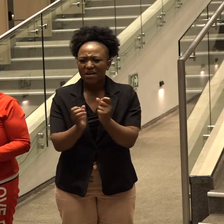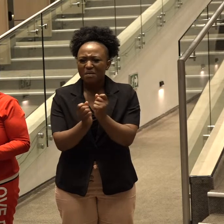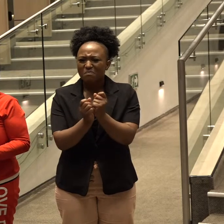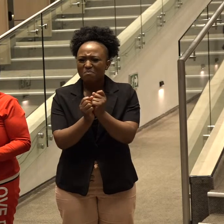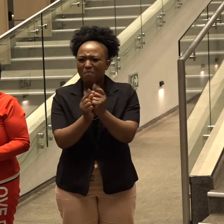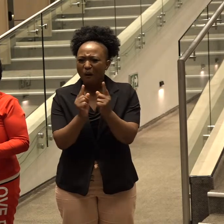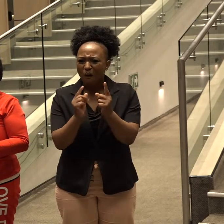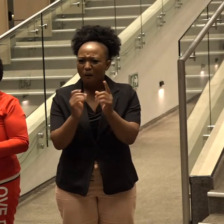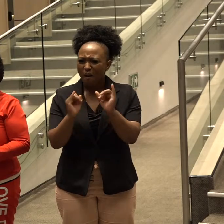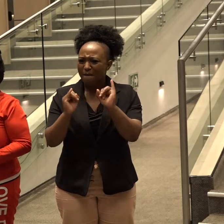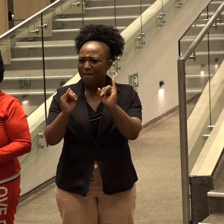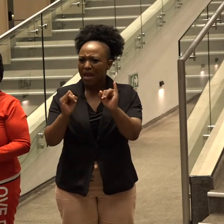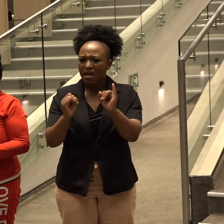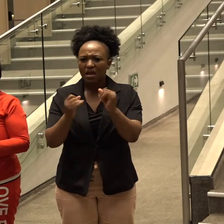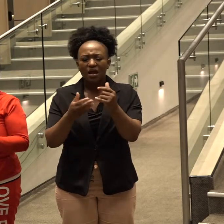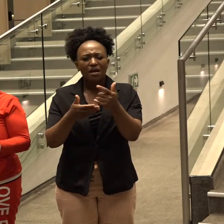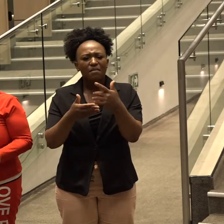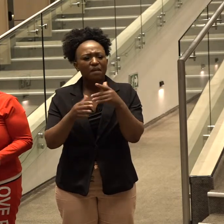mean